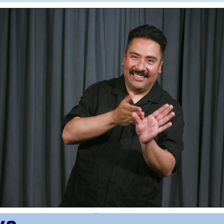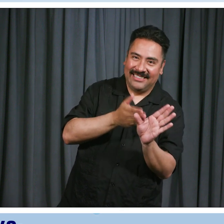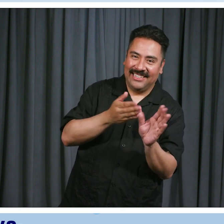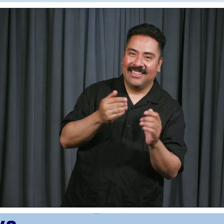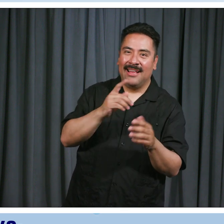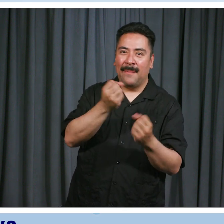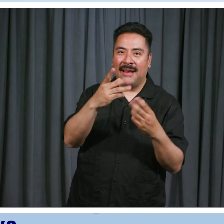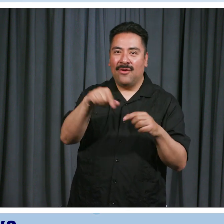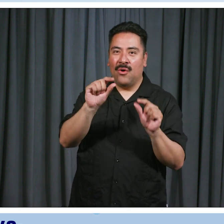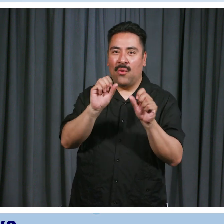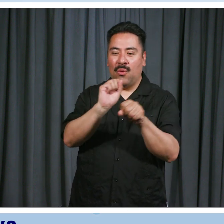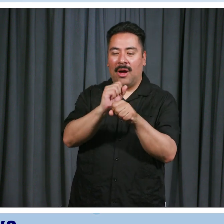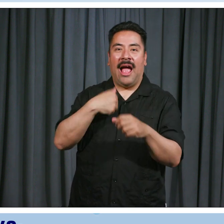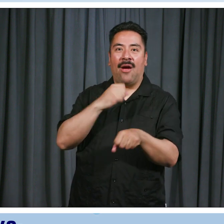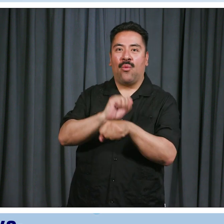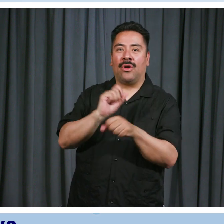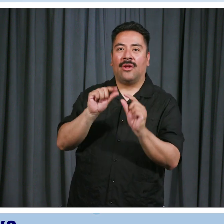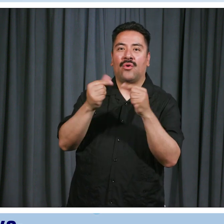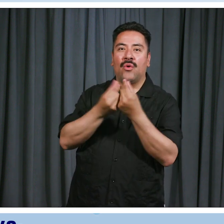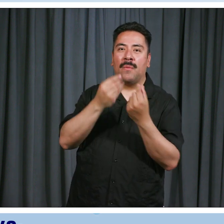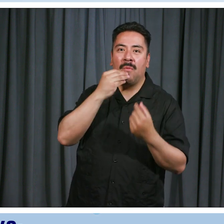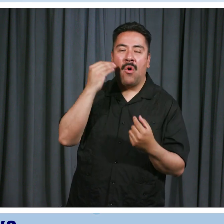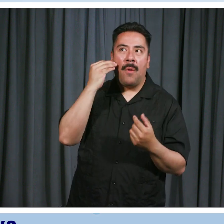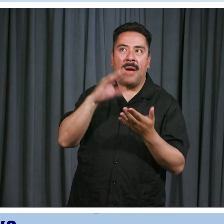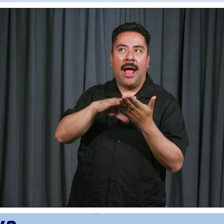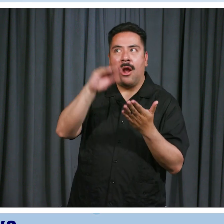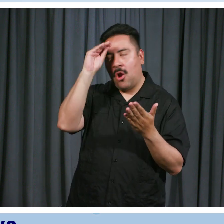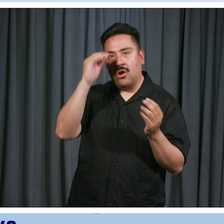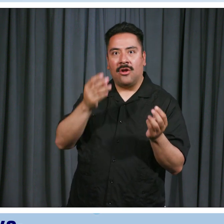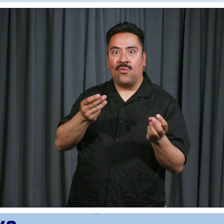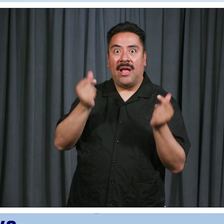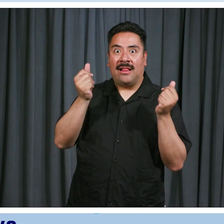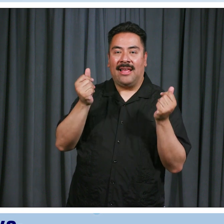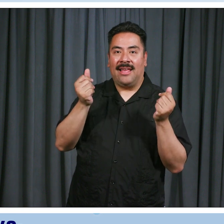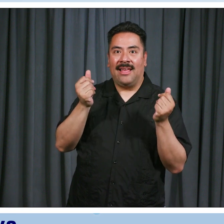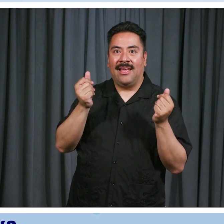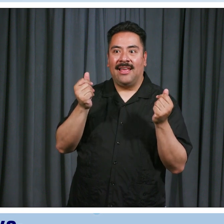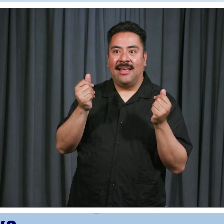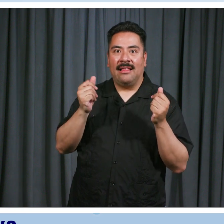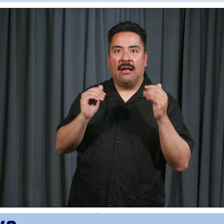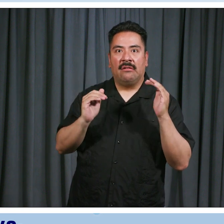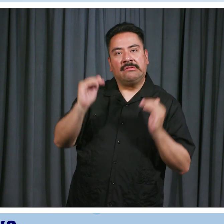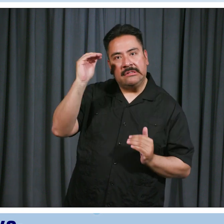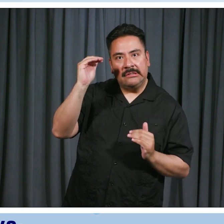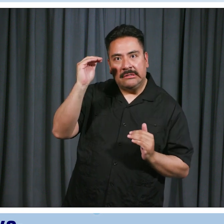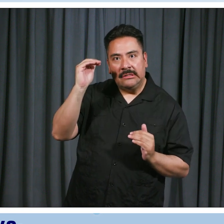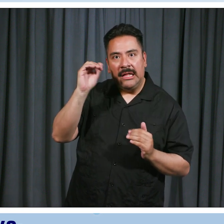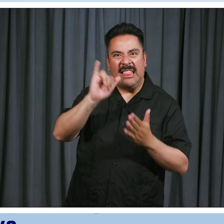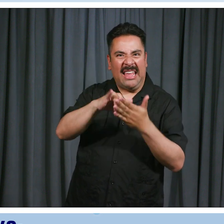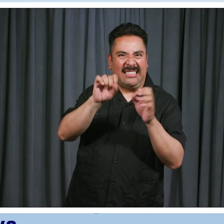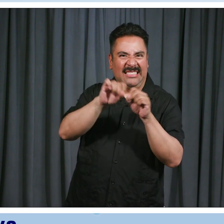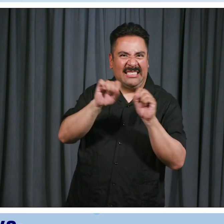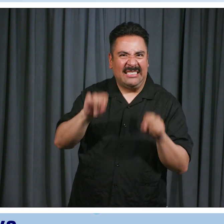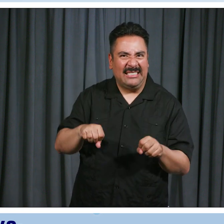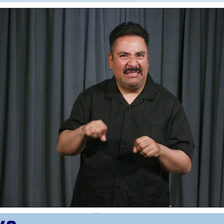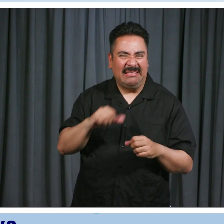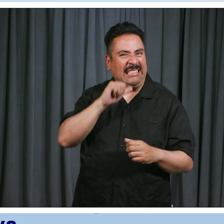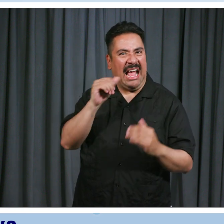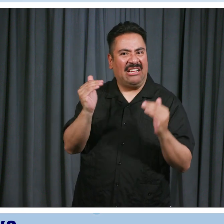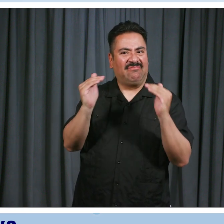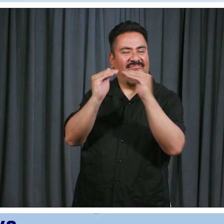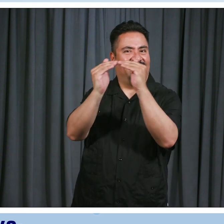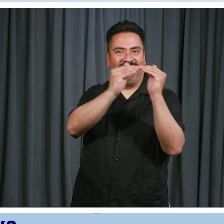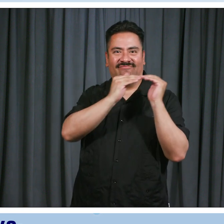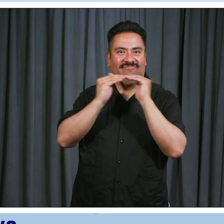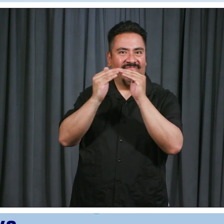of you know the story, but I learned so quickly, like, the inequality of that system. and